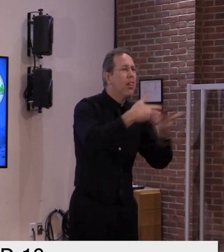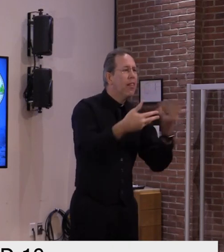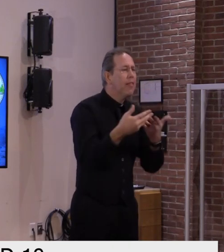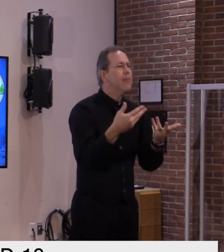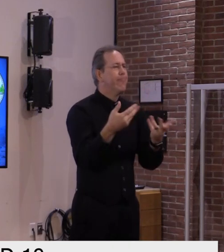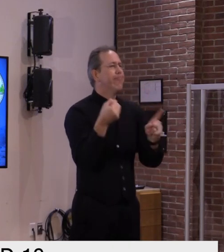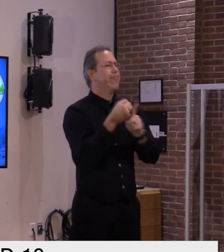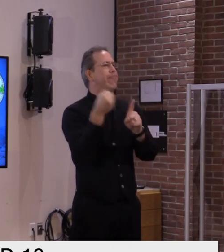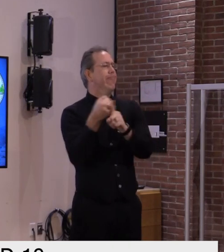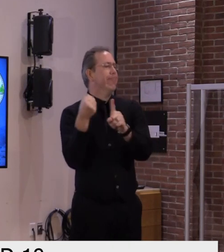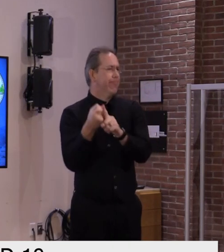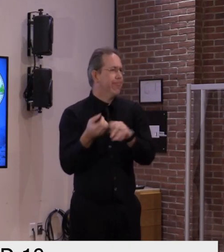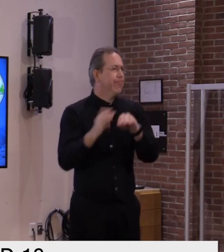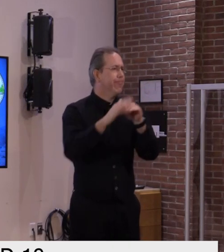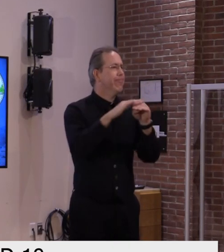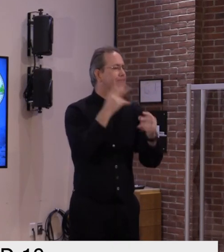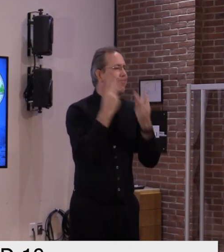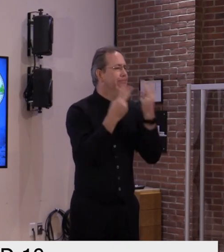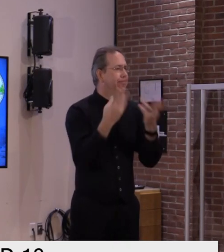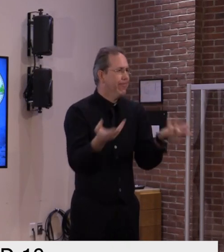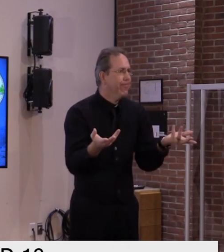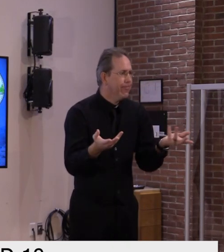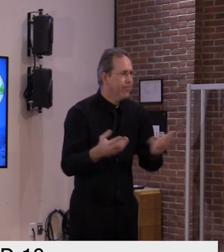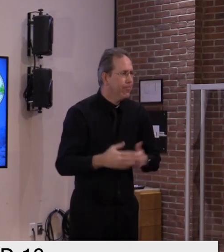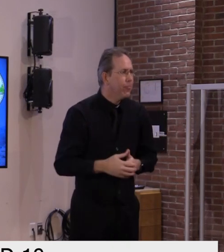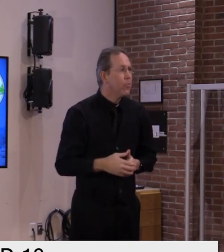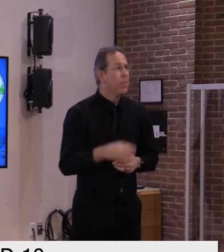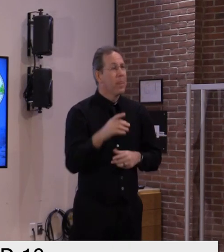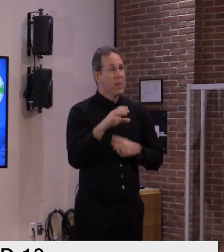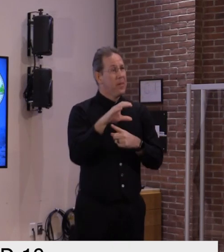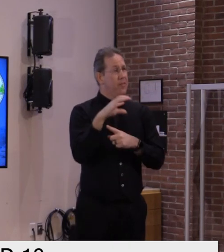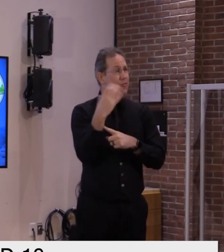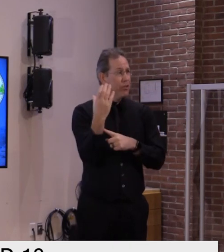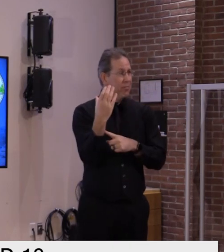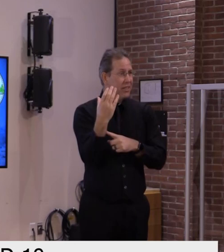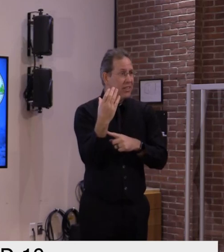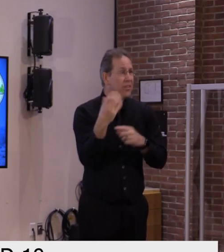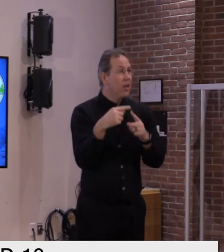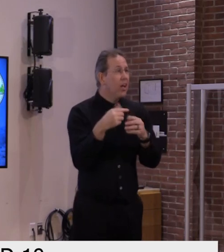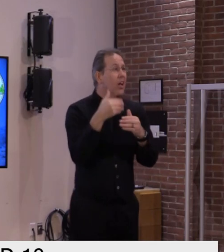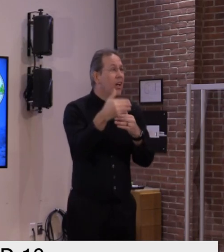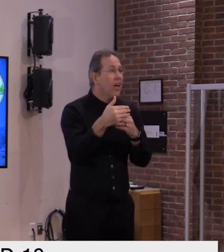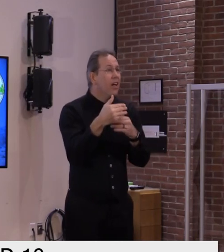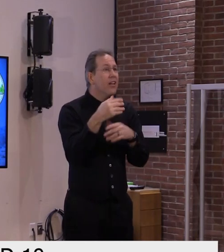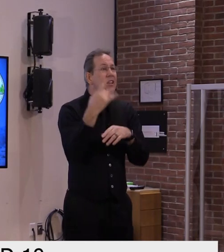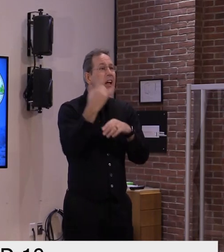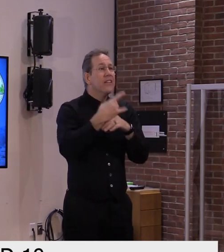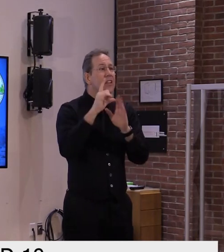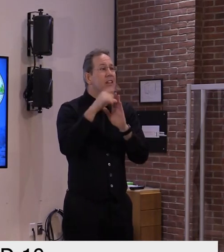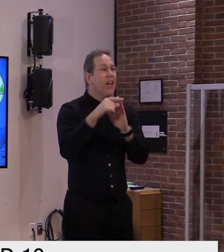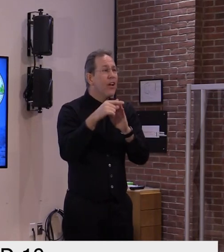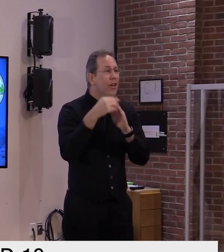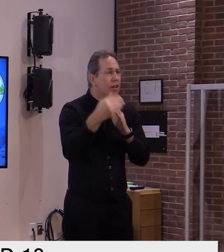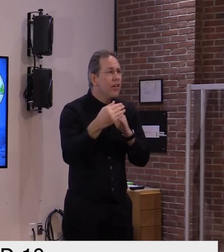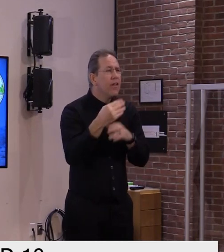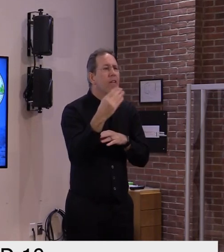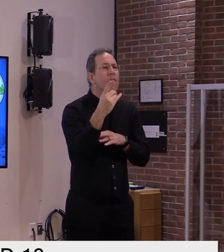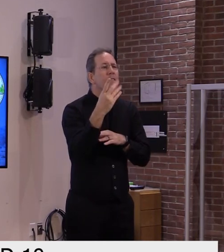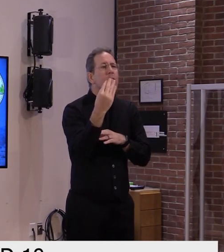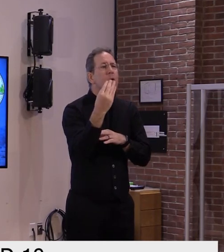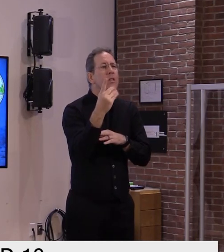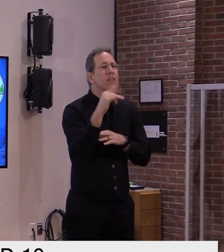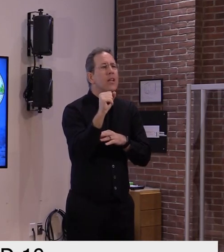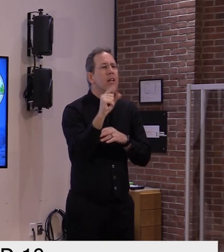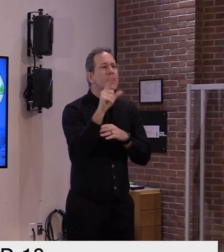in counts on days 8 to 14 after the holiday. We are still waiting for more data to determine whether New